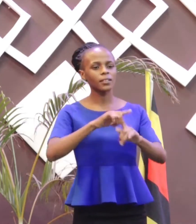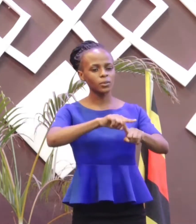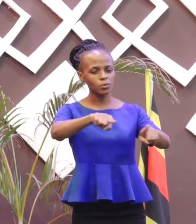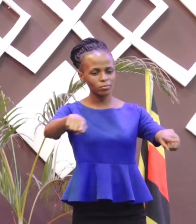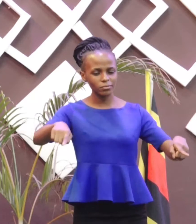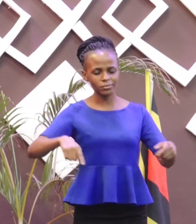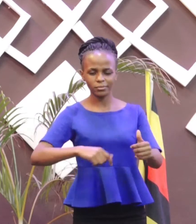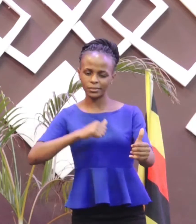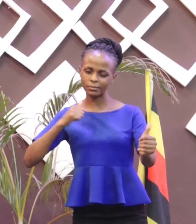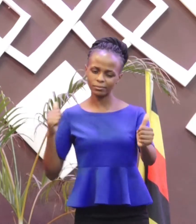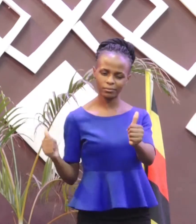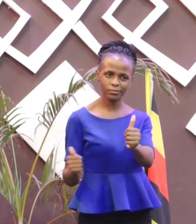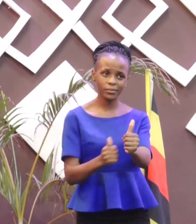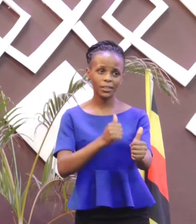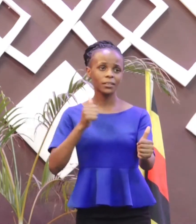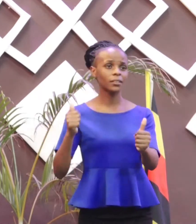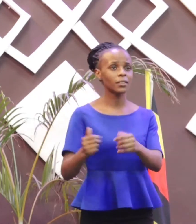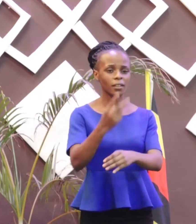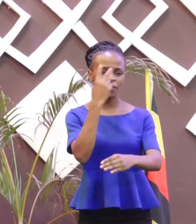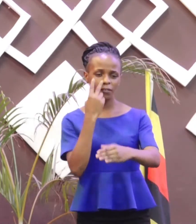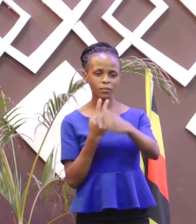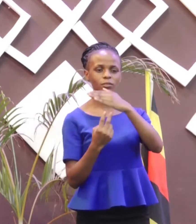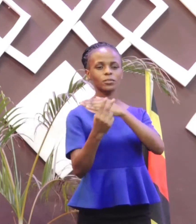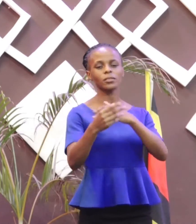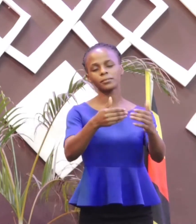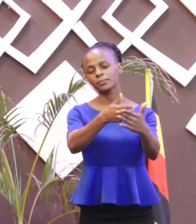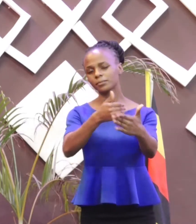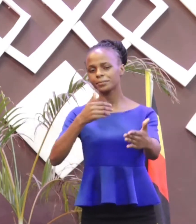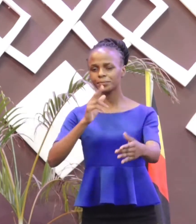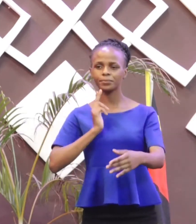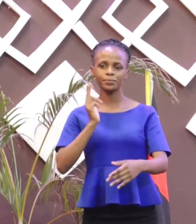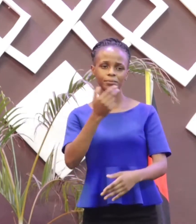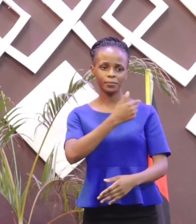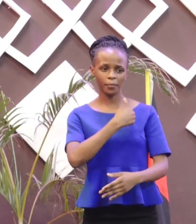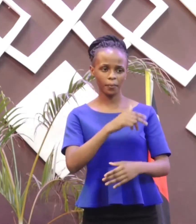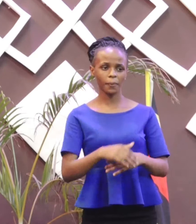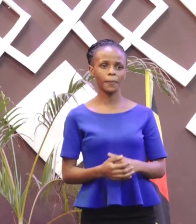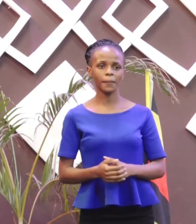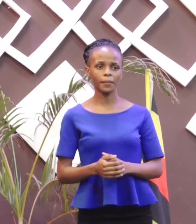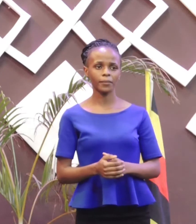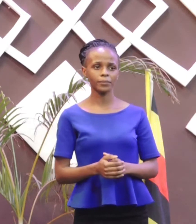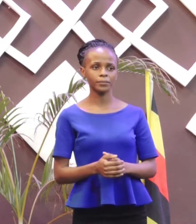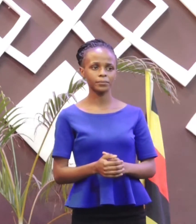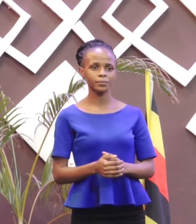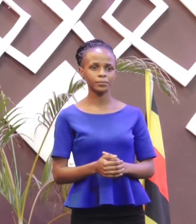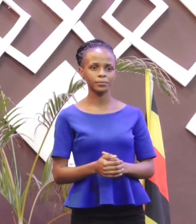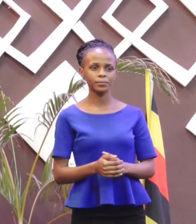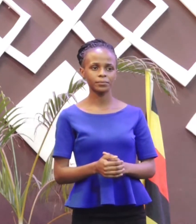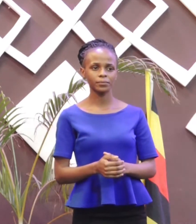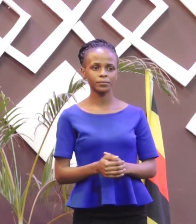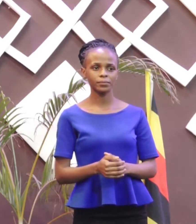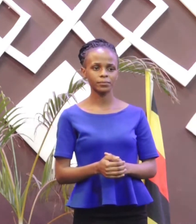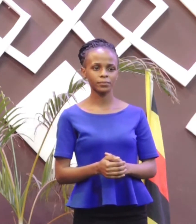tupashuwinga okwolesebwa okuli mu maaso gaffe. To see that we pursue the vision that's in our